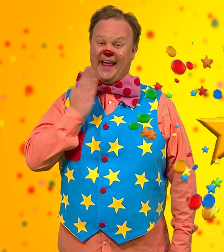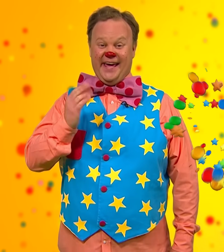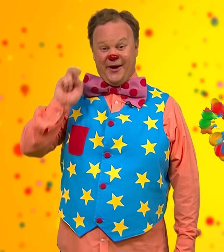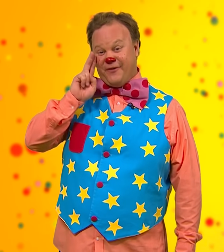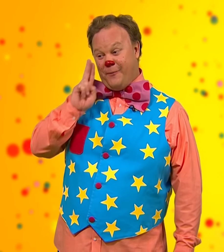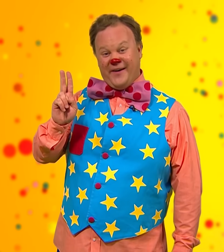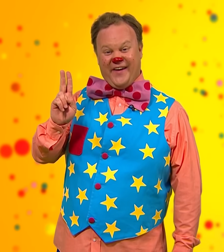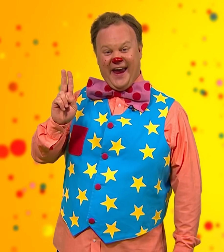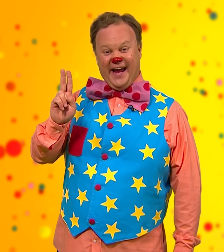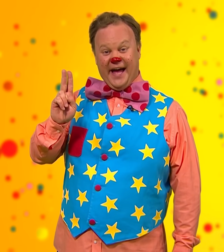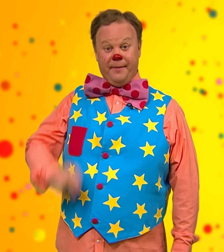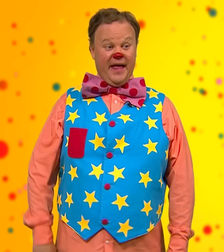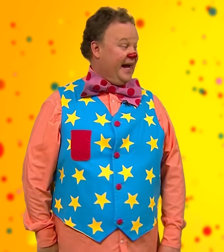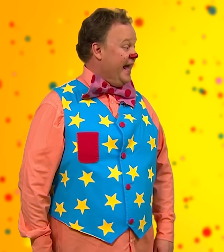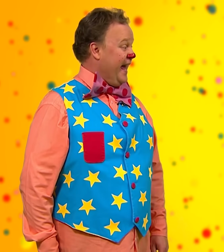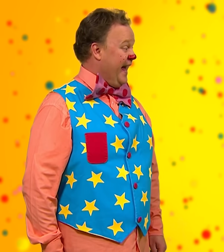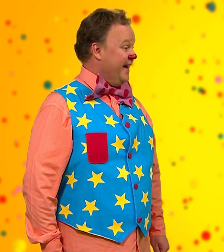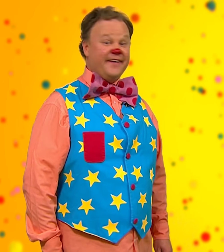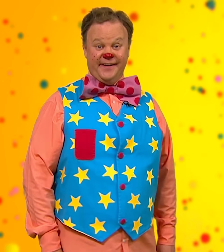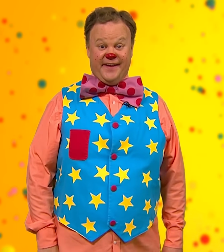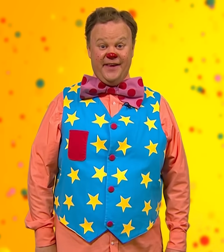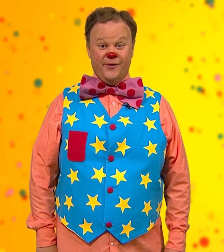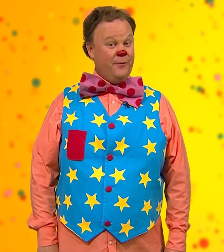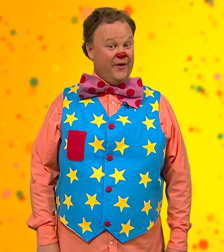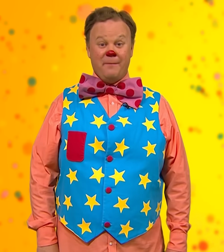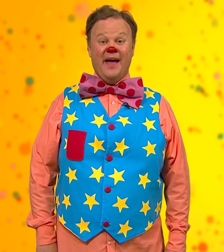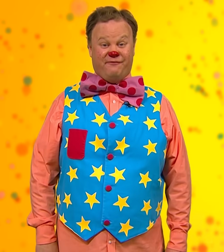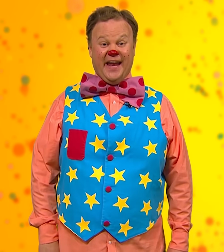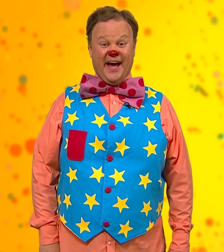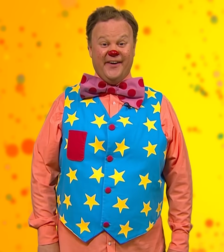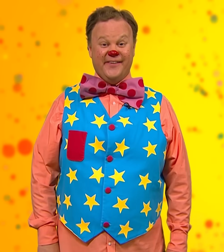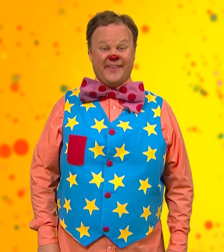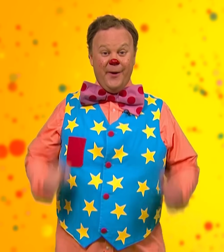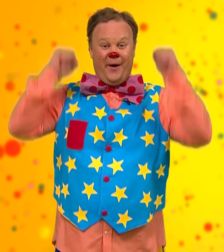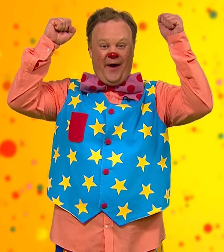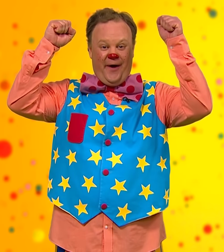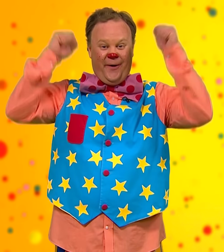Thank you for watching. Click here to continue to watch my videos. Woohoo!